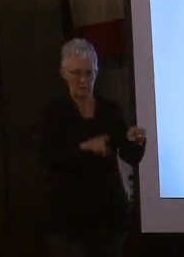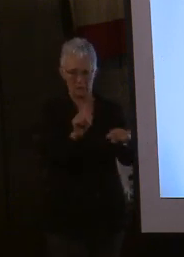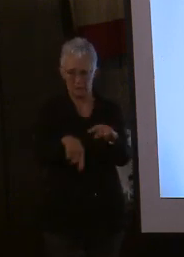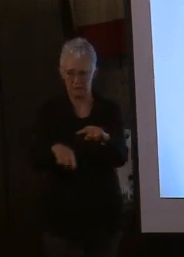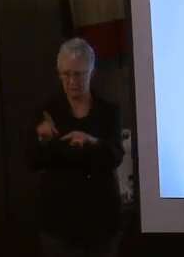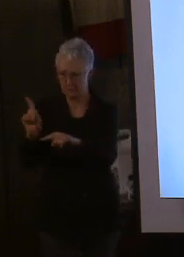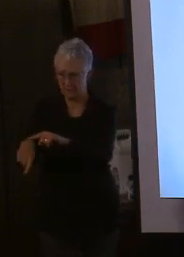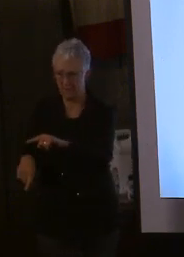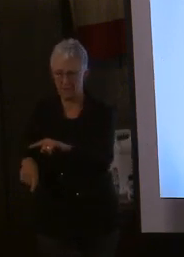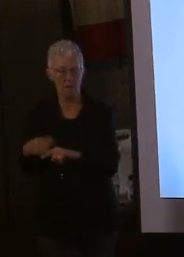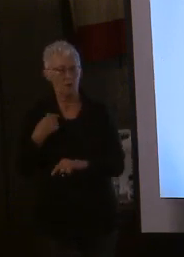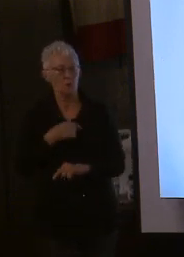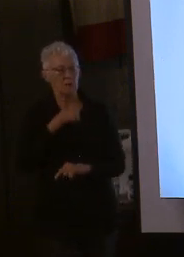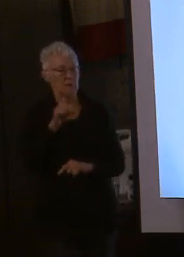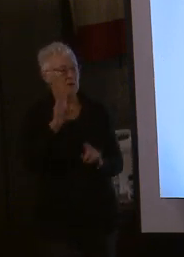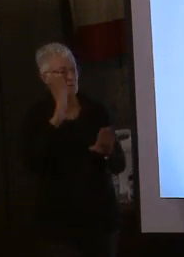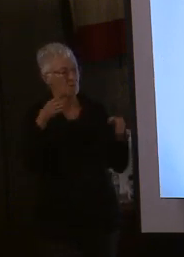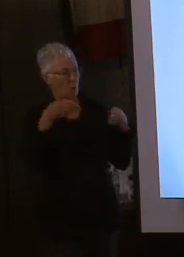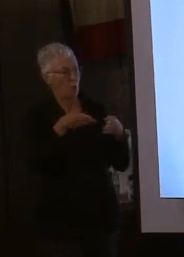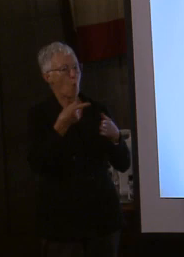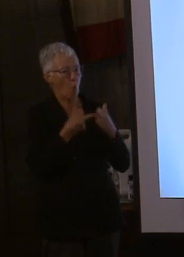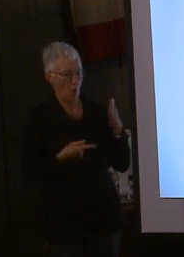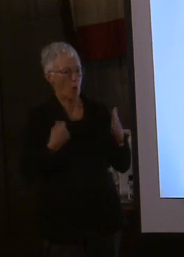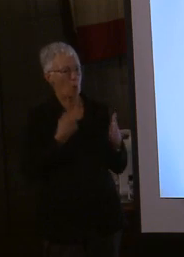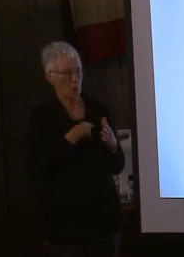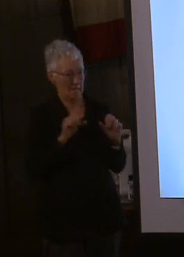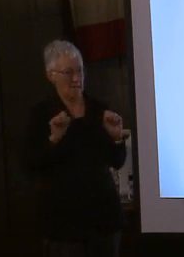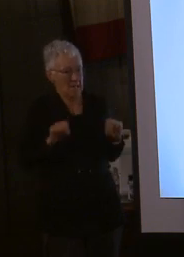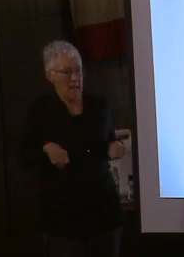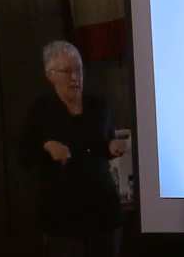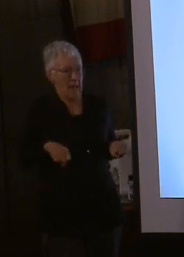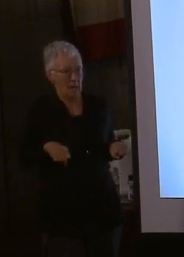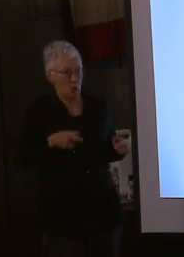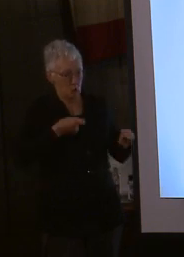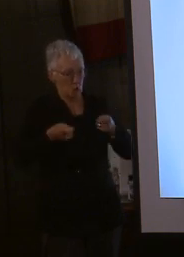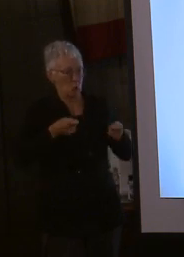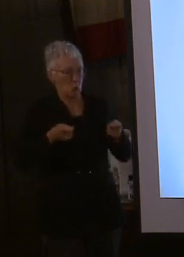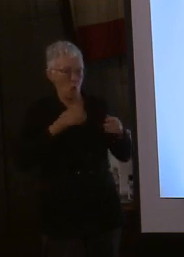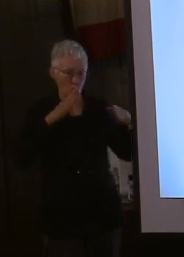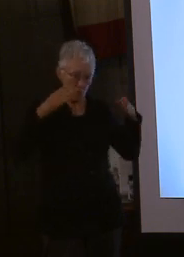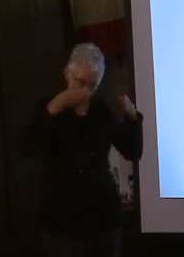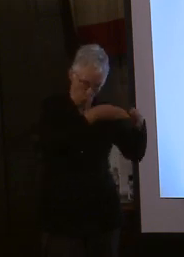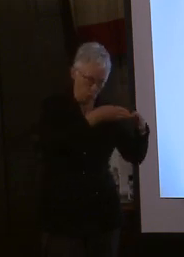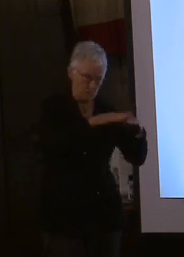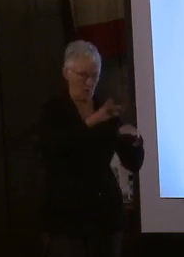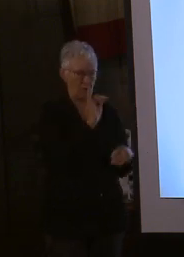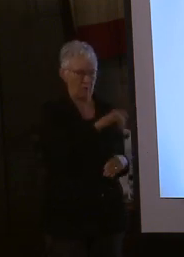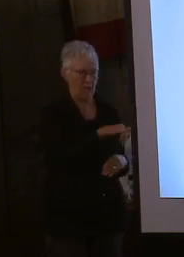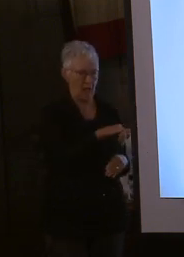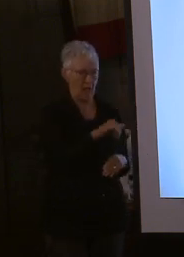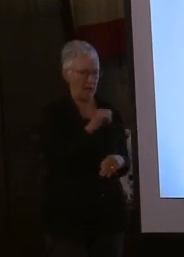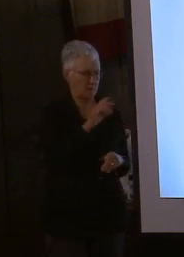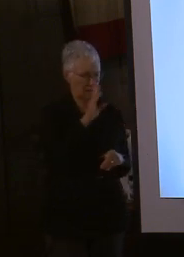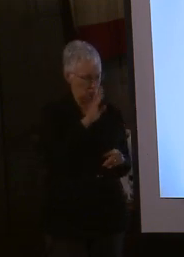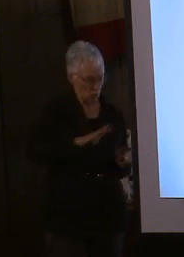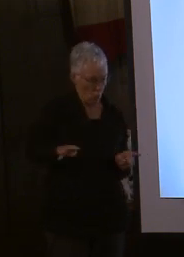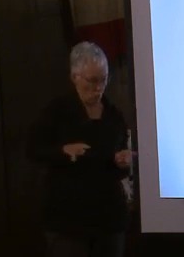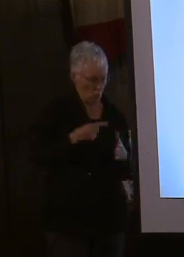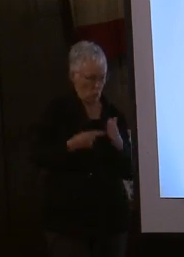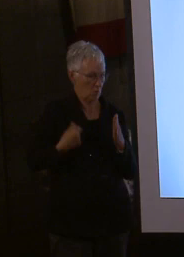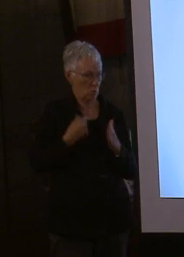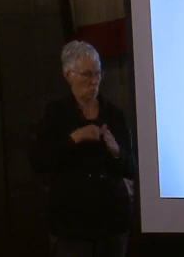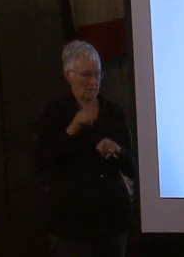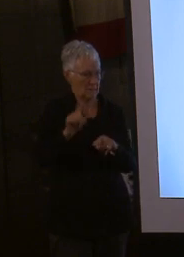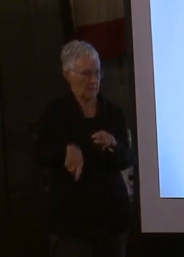can control. And for some days, that's going hour to hour. Some days, that's going a day at a time and beginning to